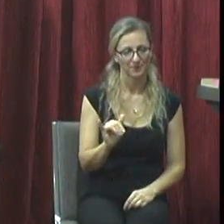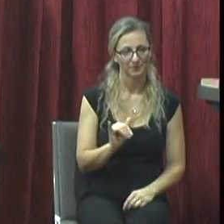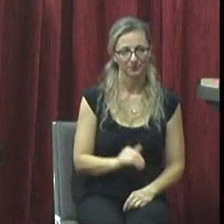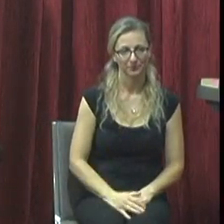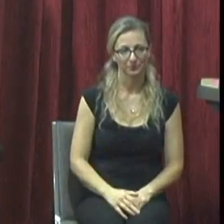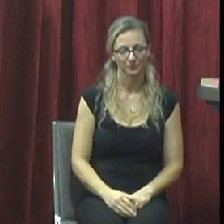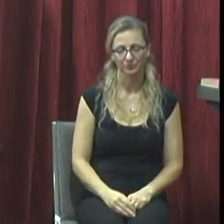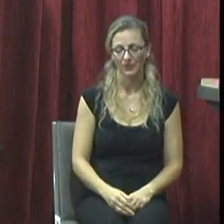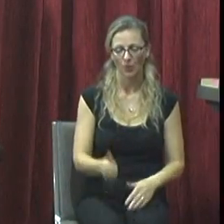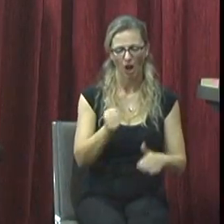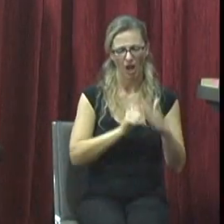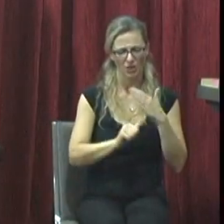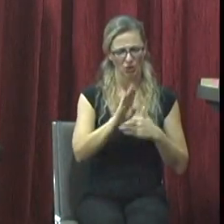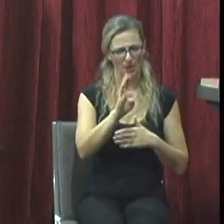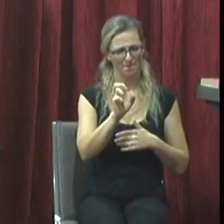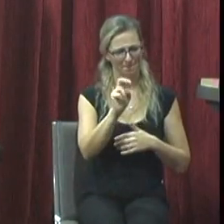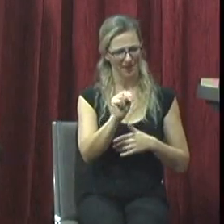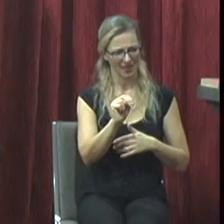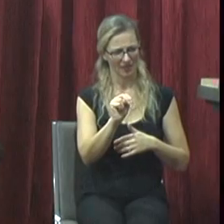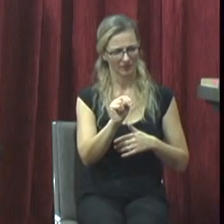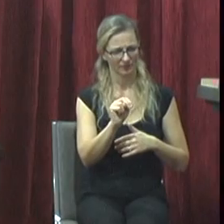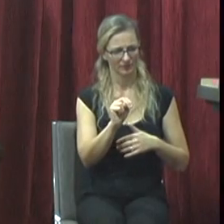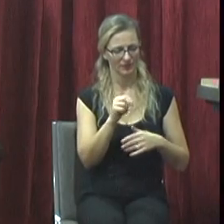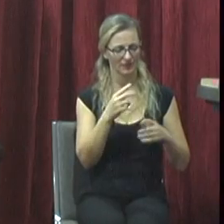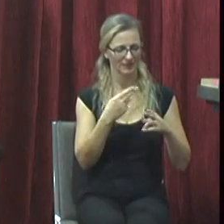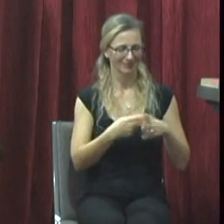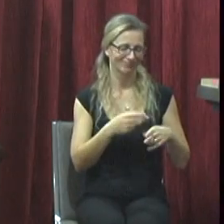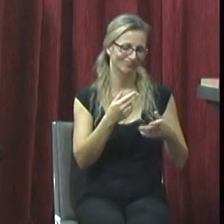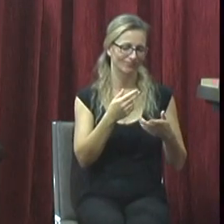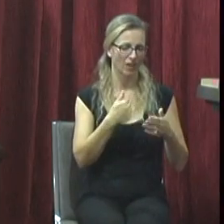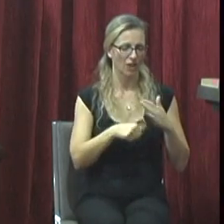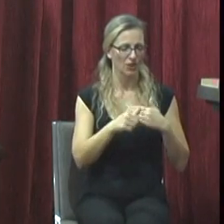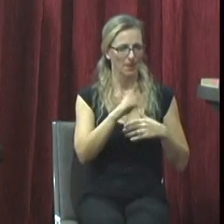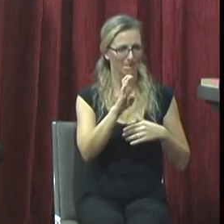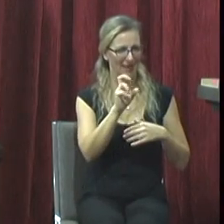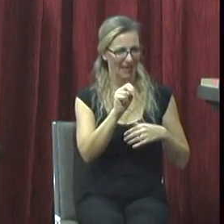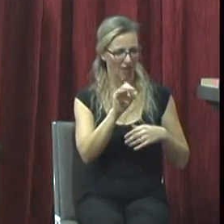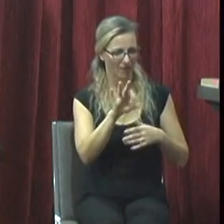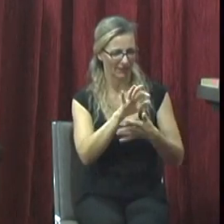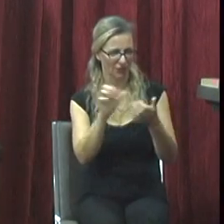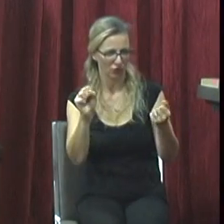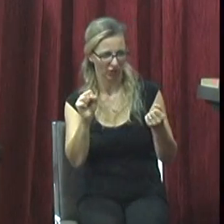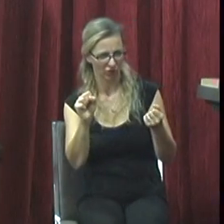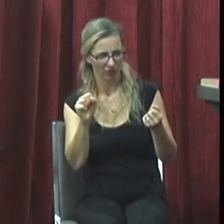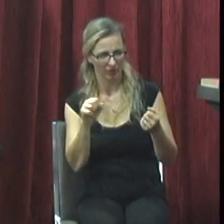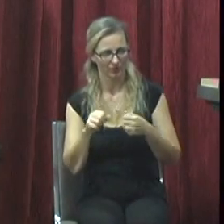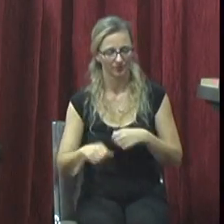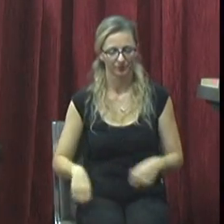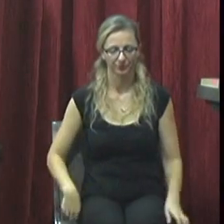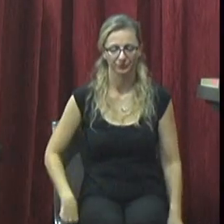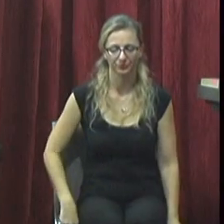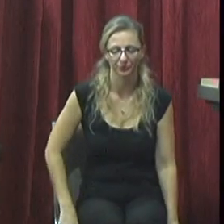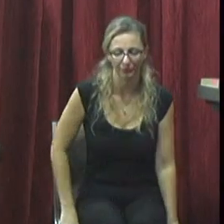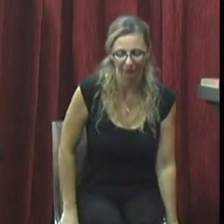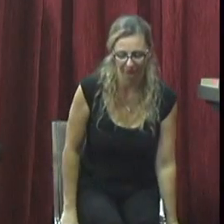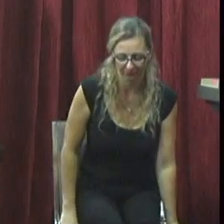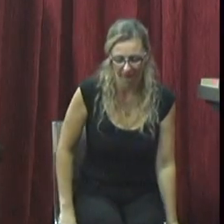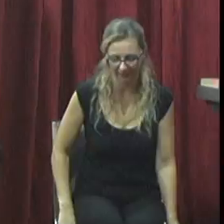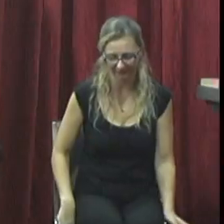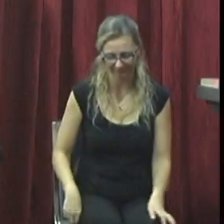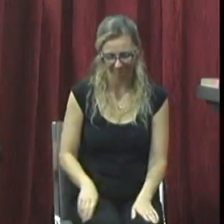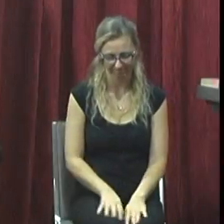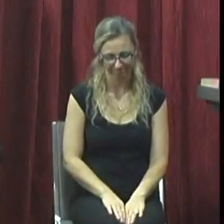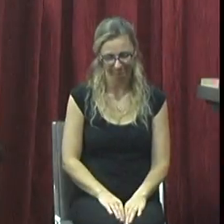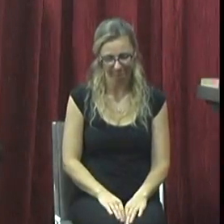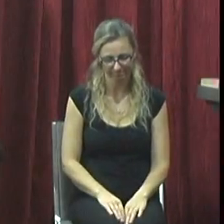word is cherim in Hebrew, a ban of destruction. So the ban of destruction was on the things of Jericho. Now they are under that ban. In other words, they